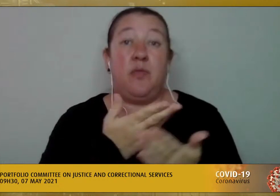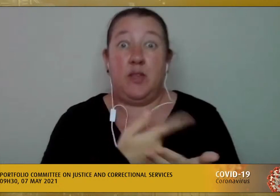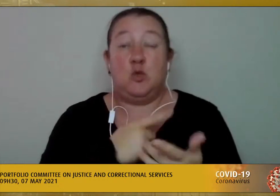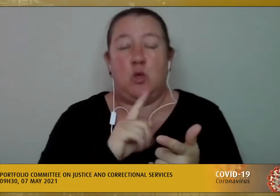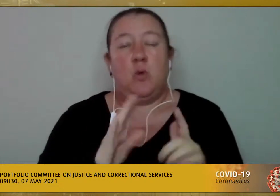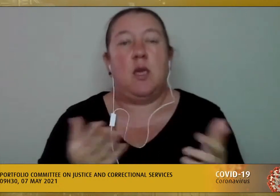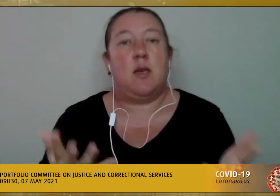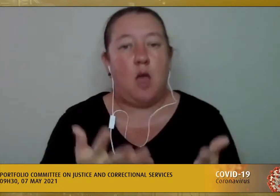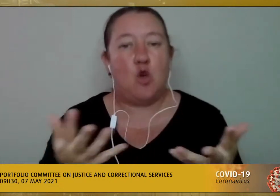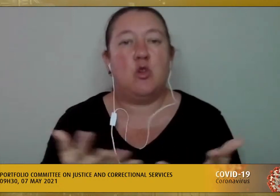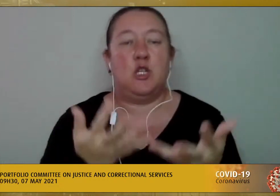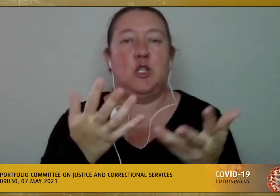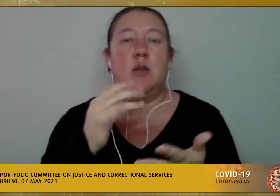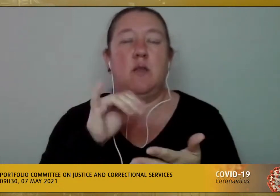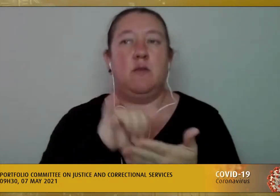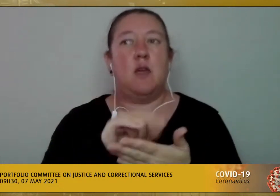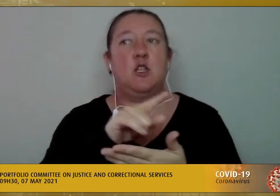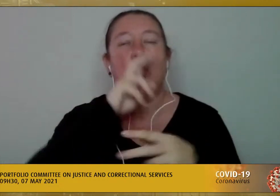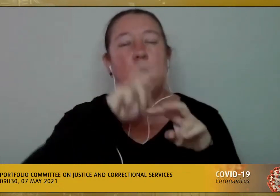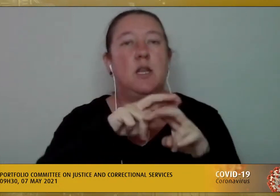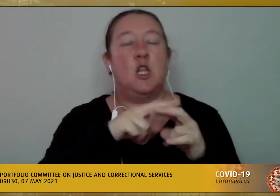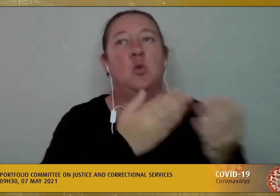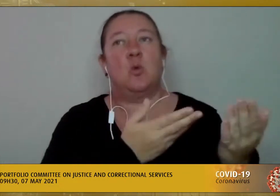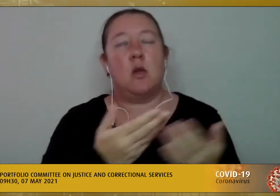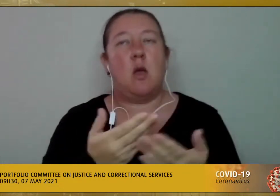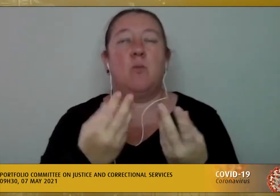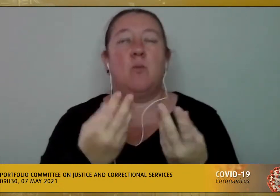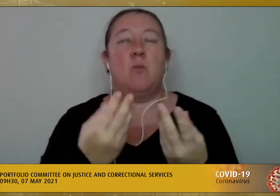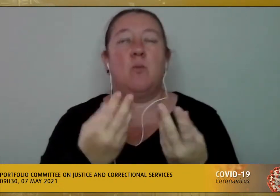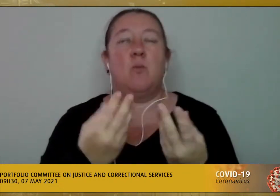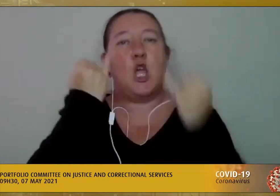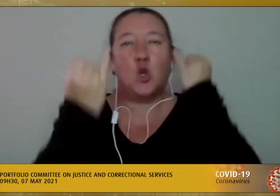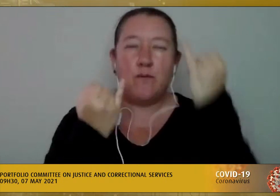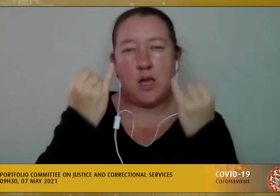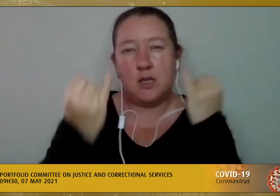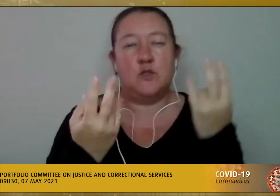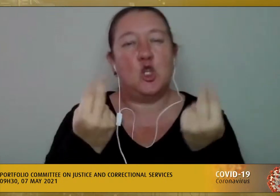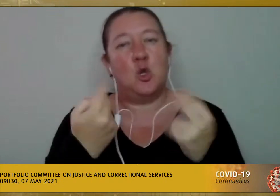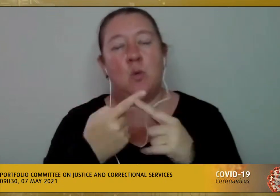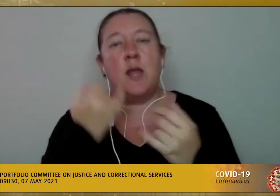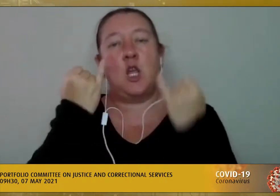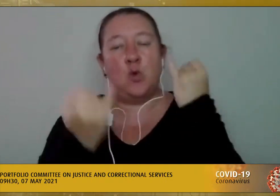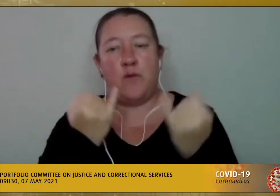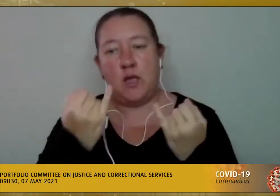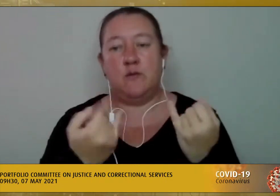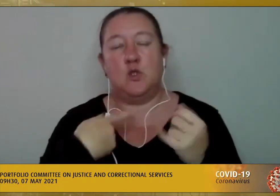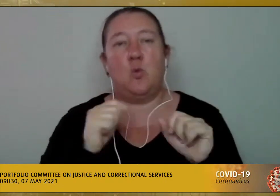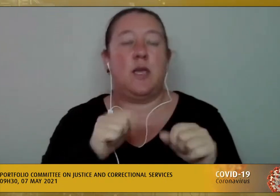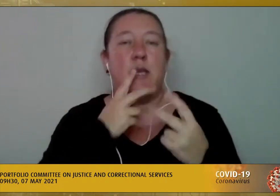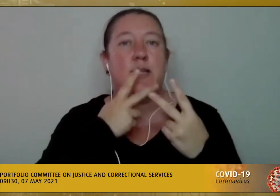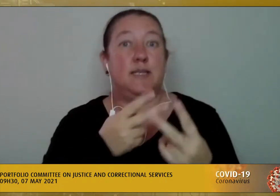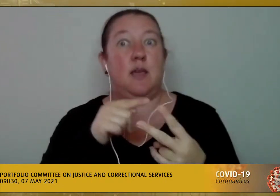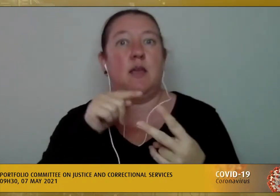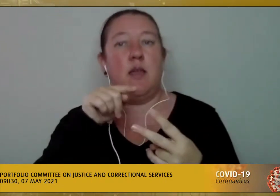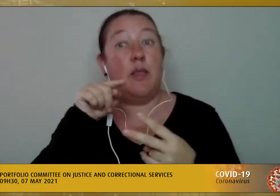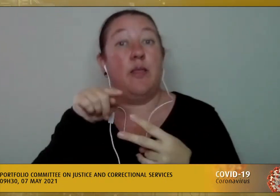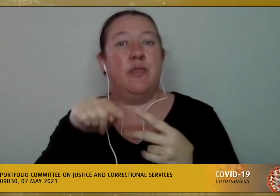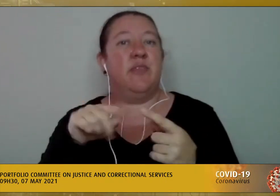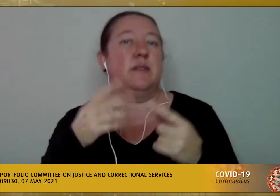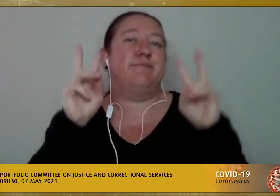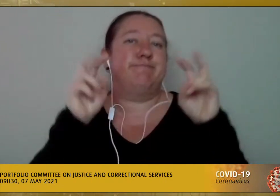encouraging that you need to come with a Innovative new and Innovative so that we can see that this car is moving